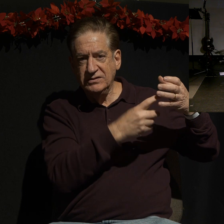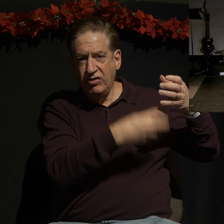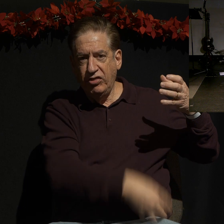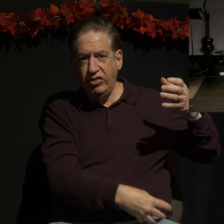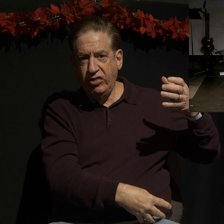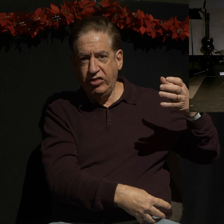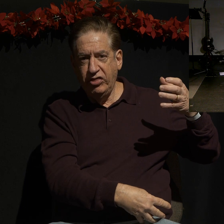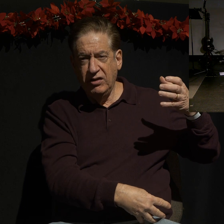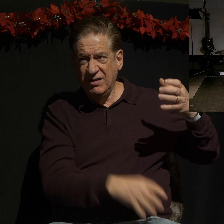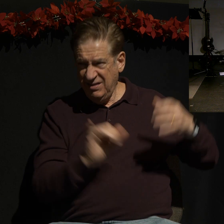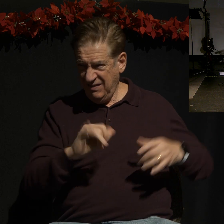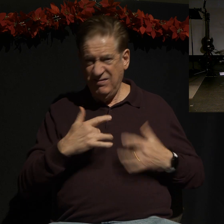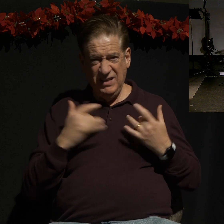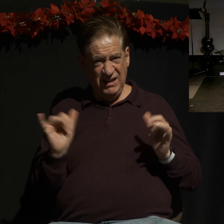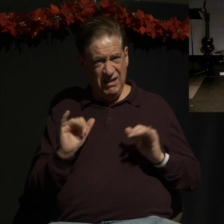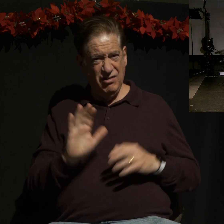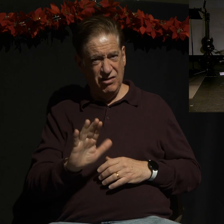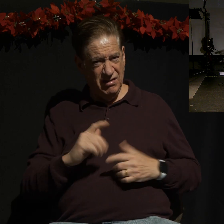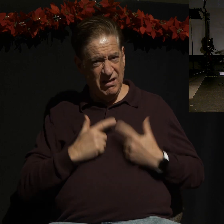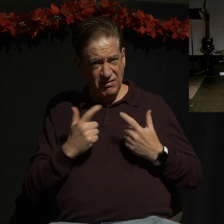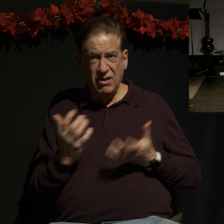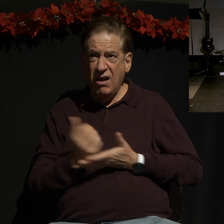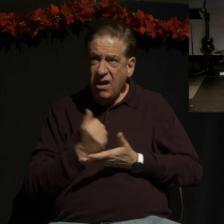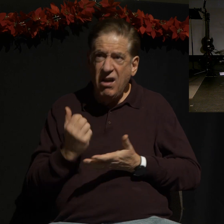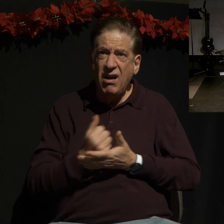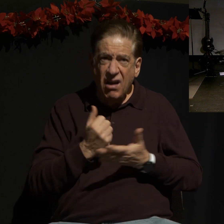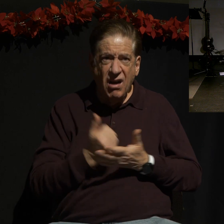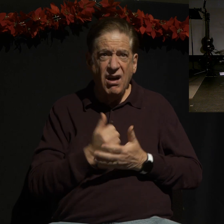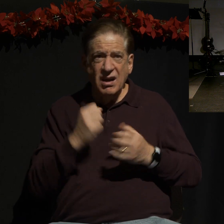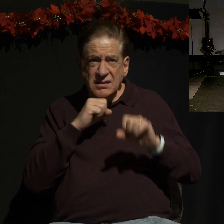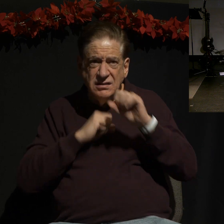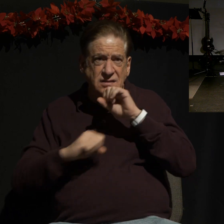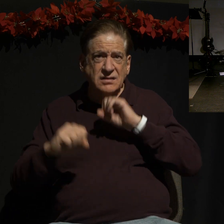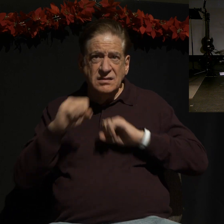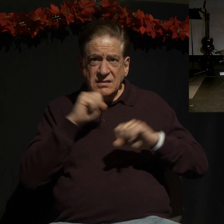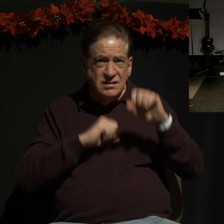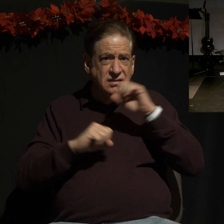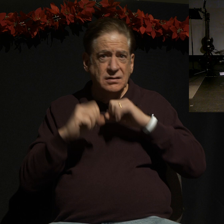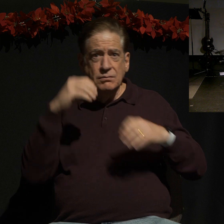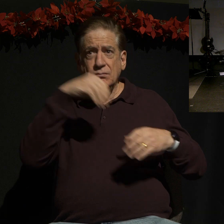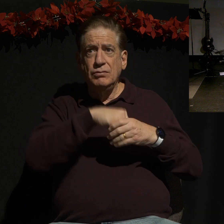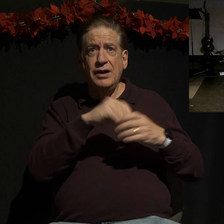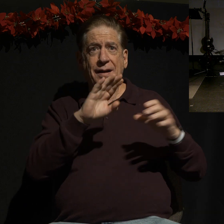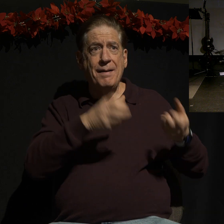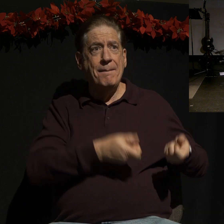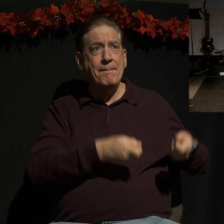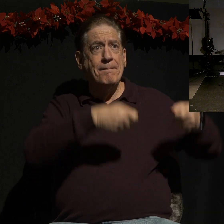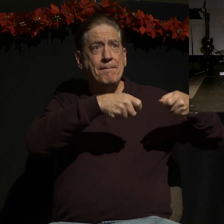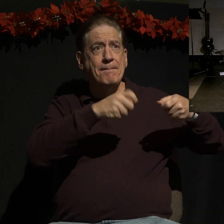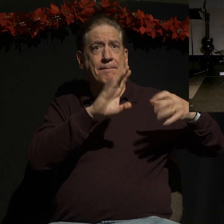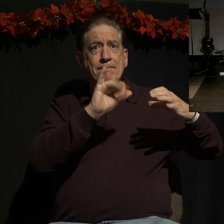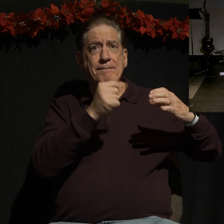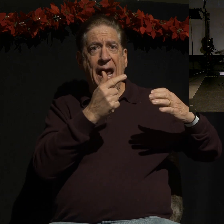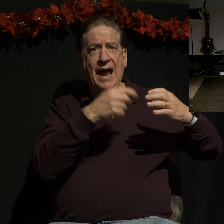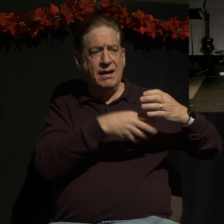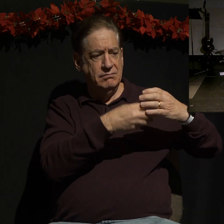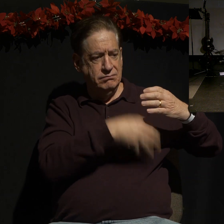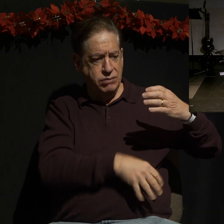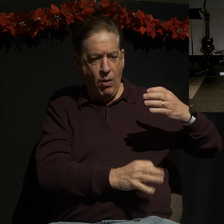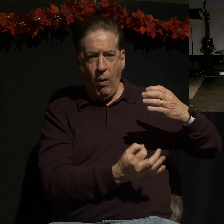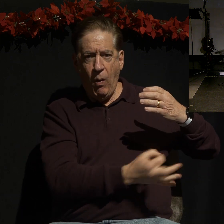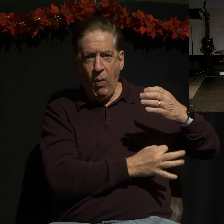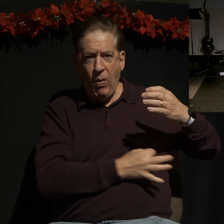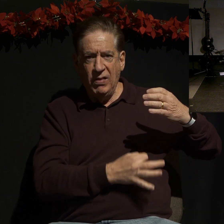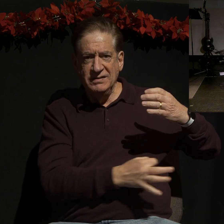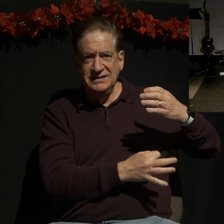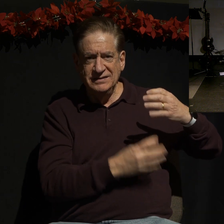Does that feel like life? You're earning your wages and you just put them in bags of holes that flow out. No matter how much